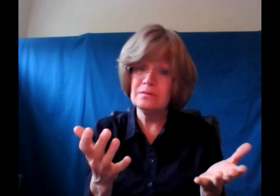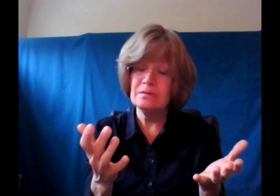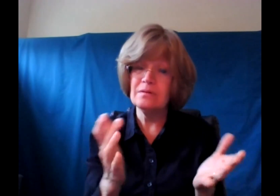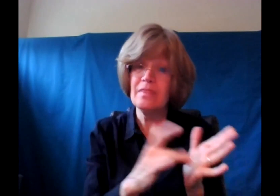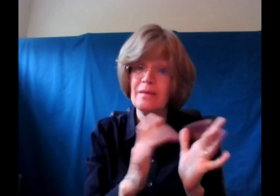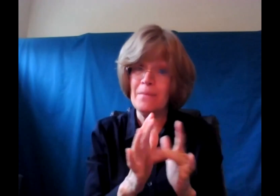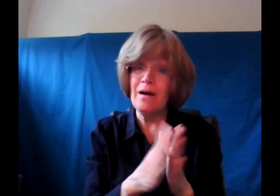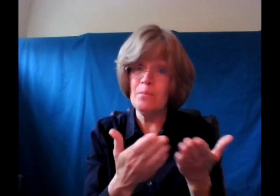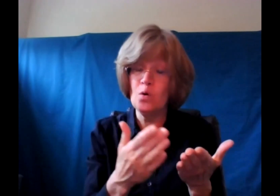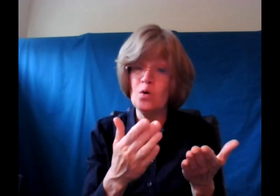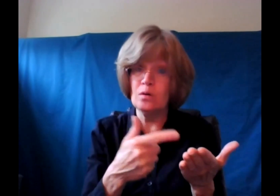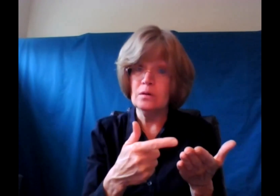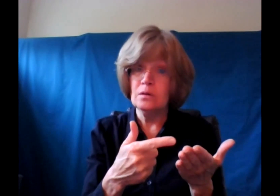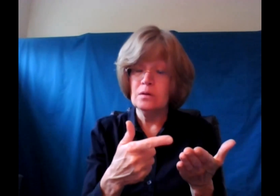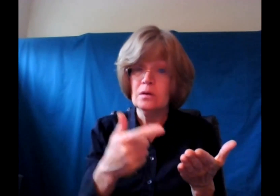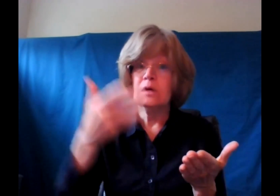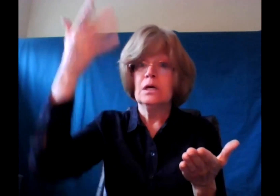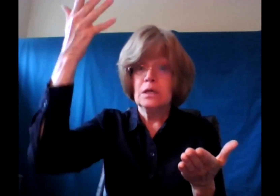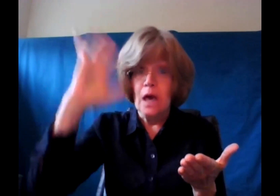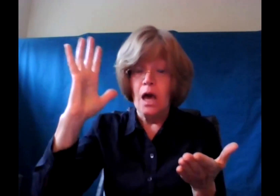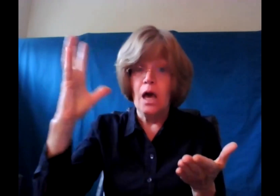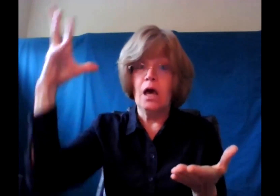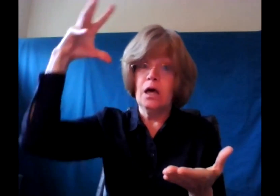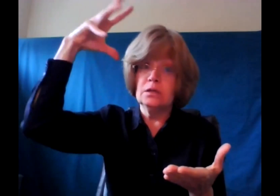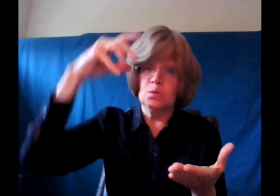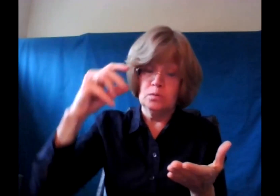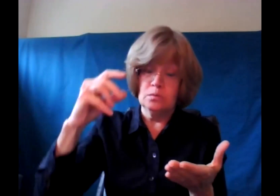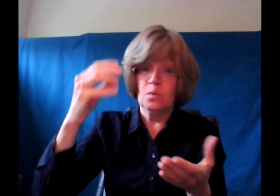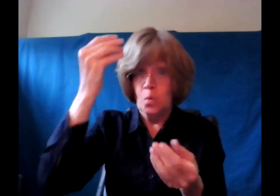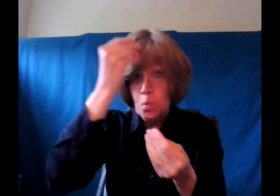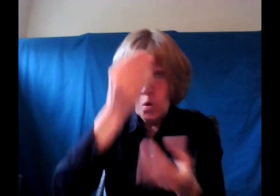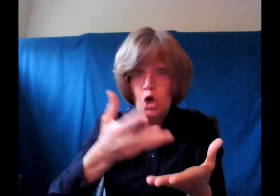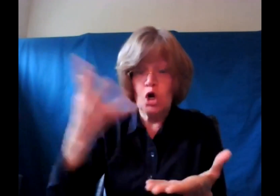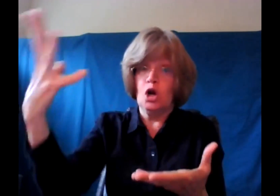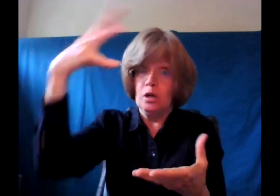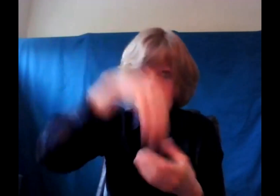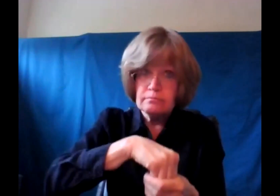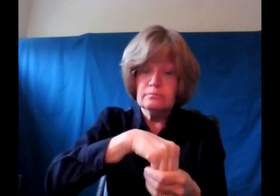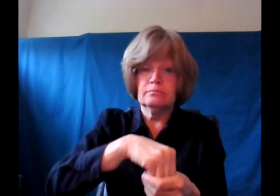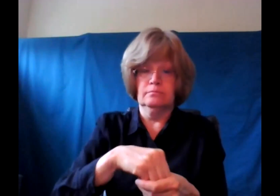it is the inspired work of God. God's word lets us